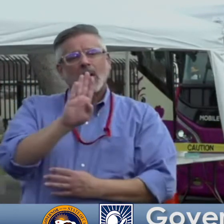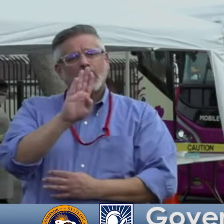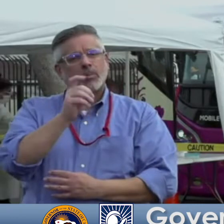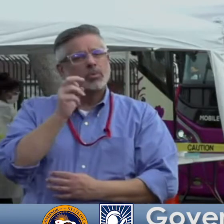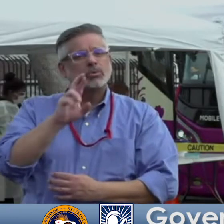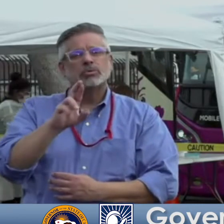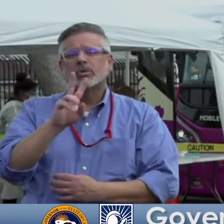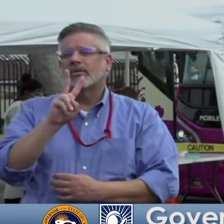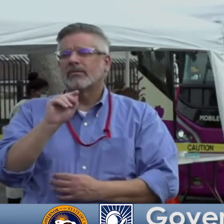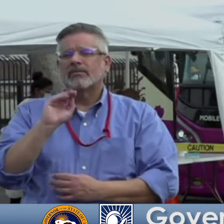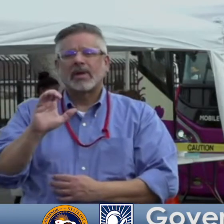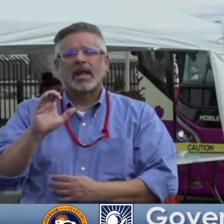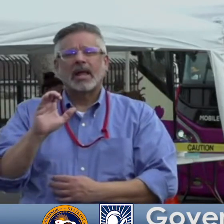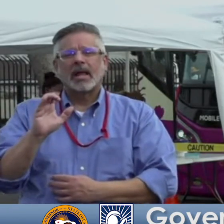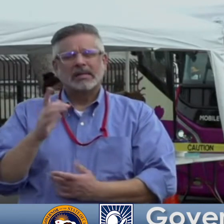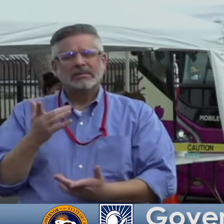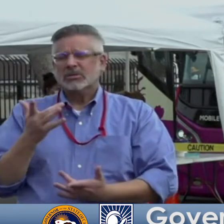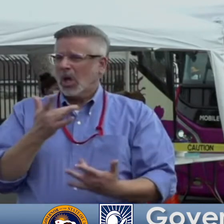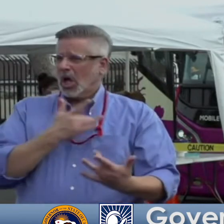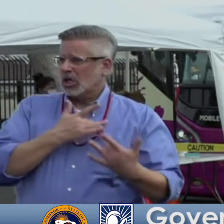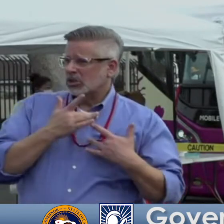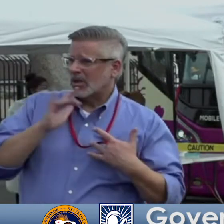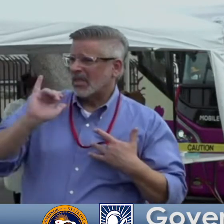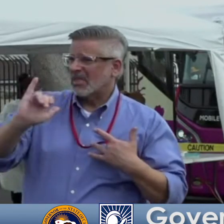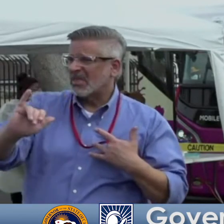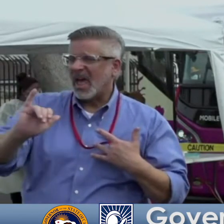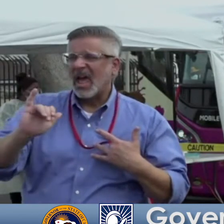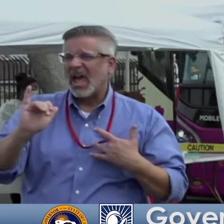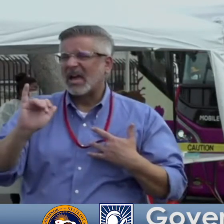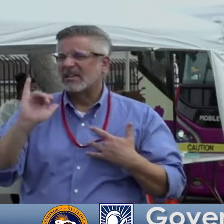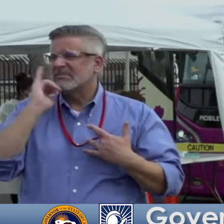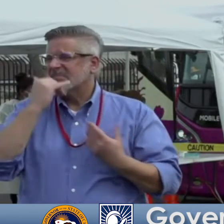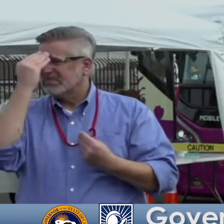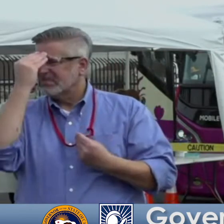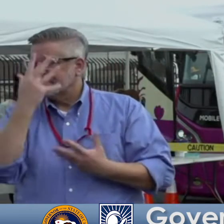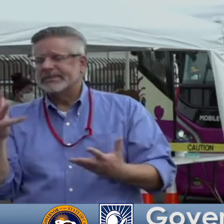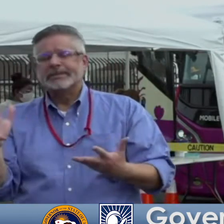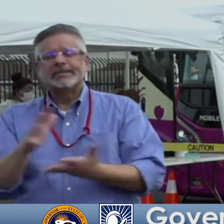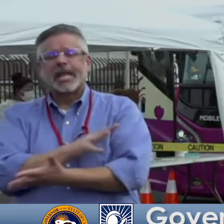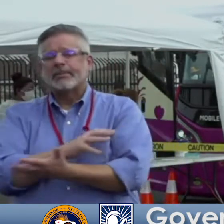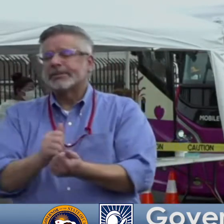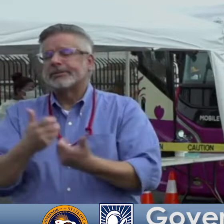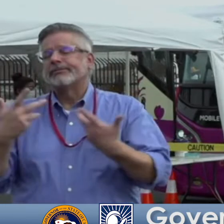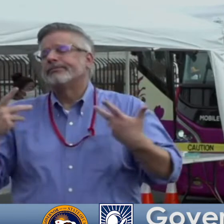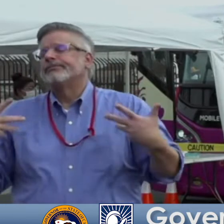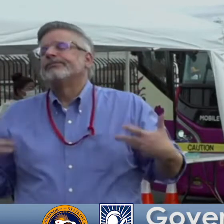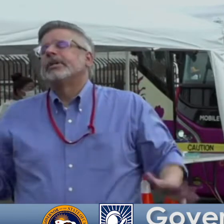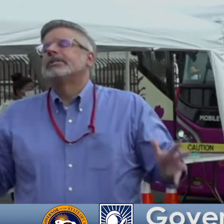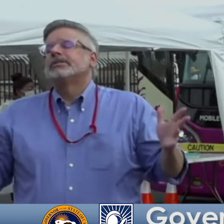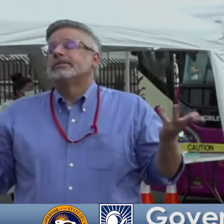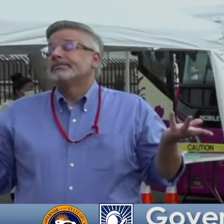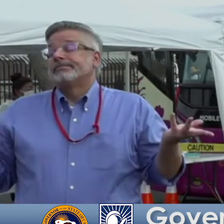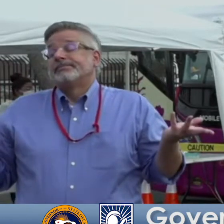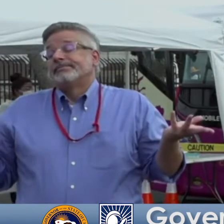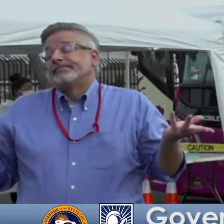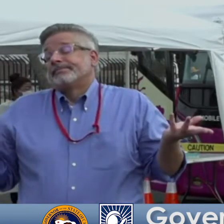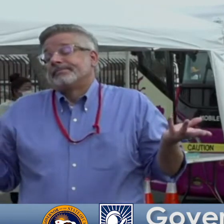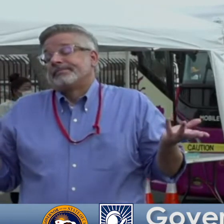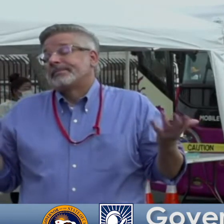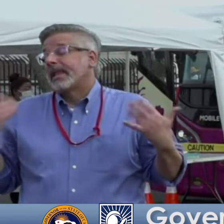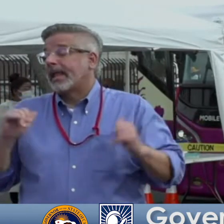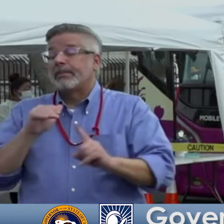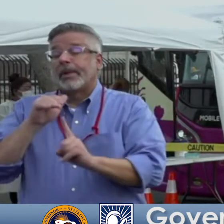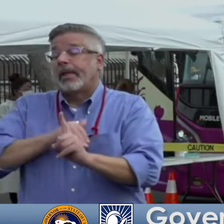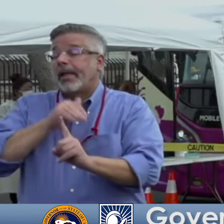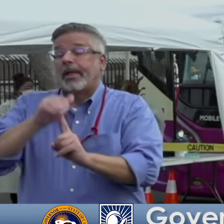for vaccination. So are you worried at all that in terms of this information, the damage is done? How do you break through that? We just keep pounding, don't